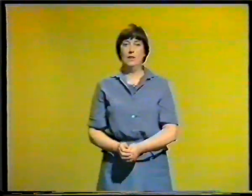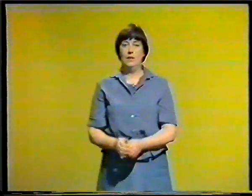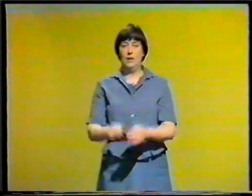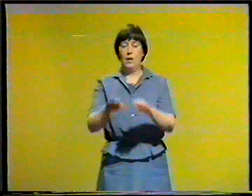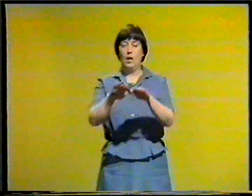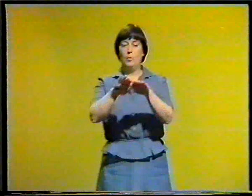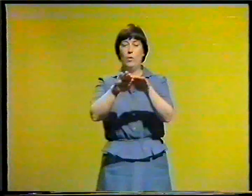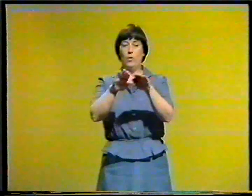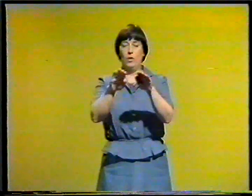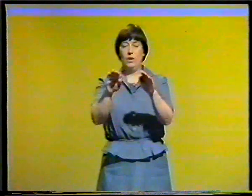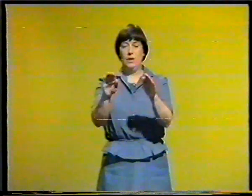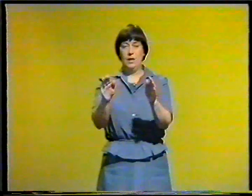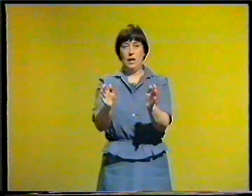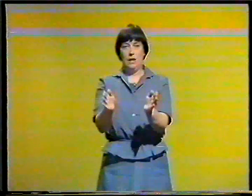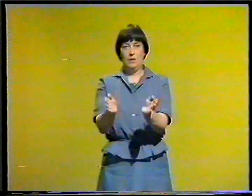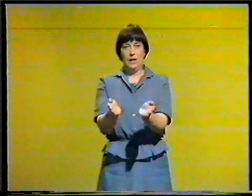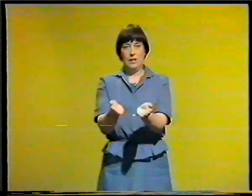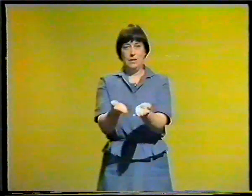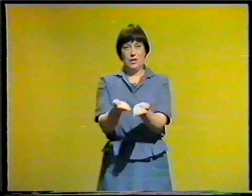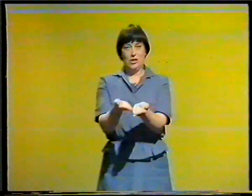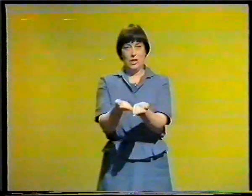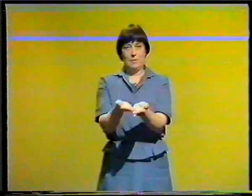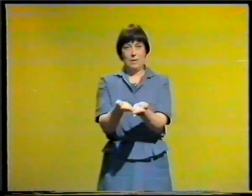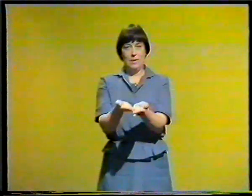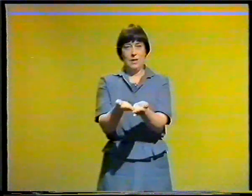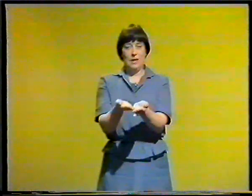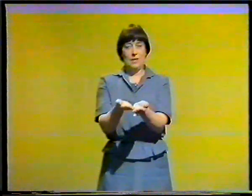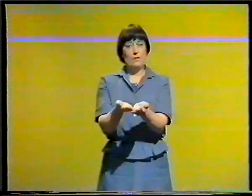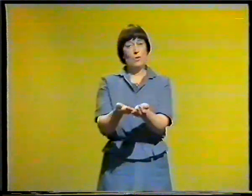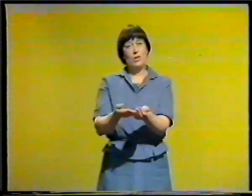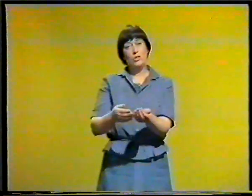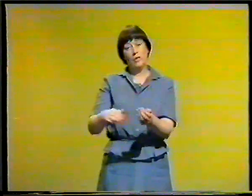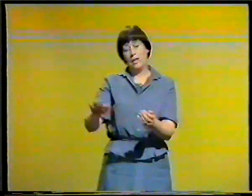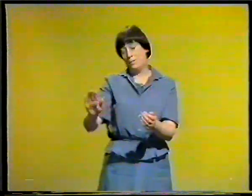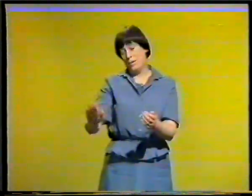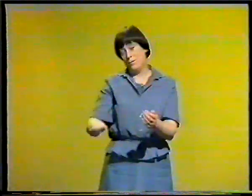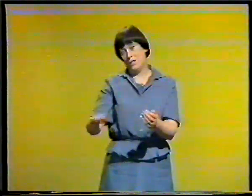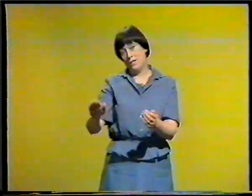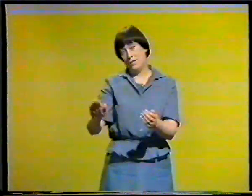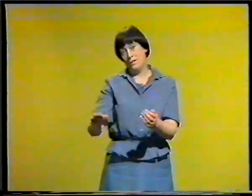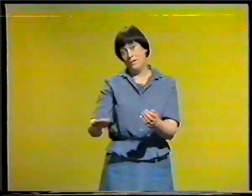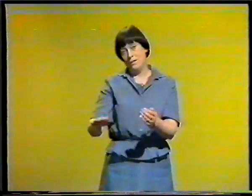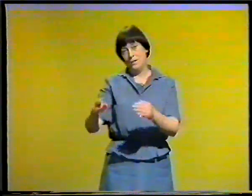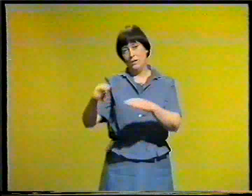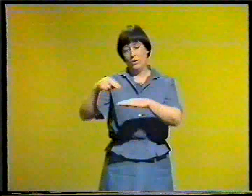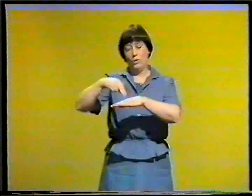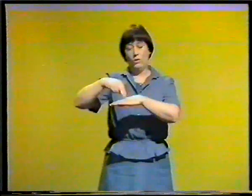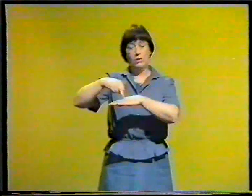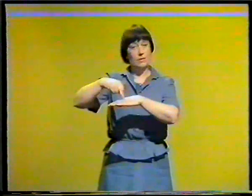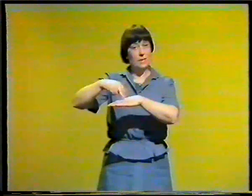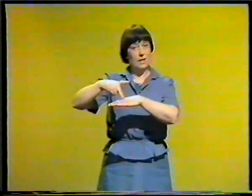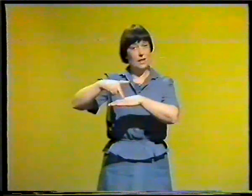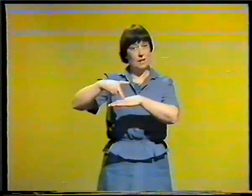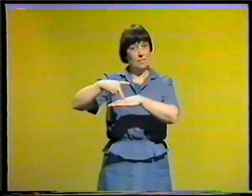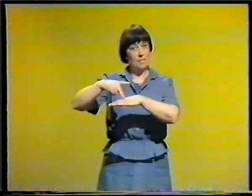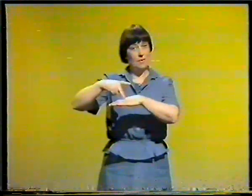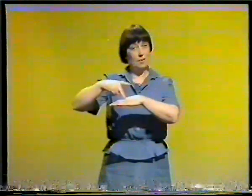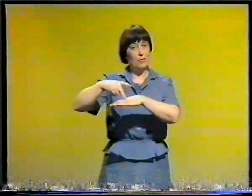A ball. Outline the shape, and then if you wish you can add bouncing or kicking for